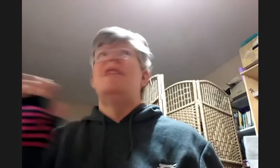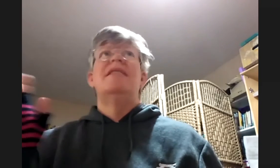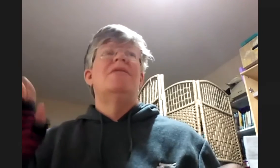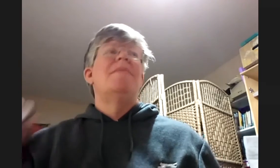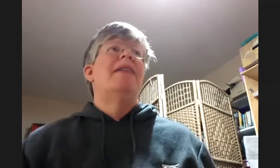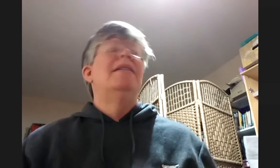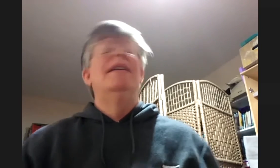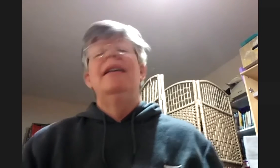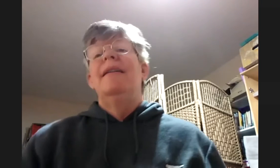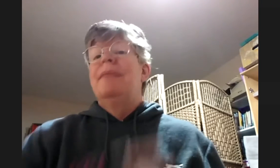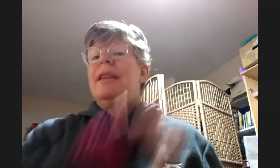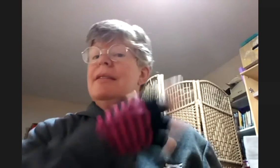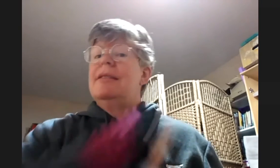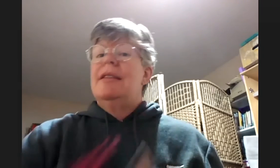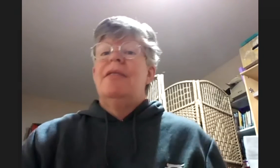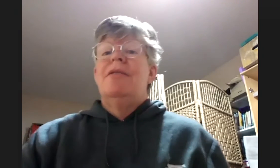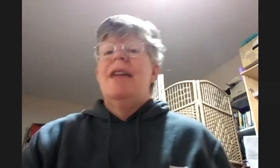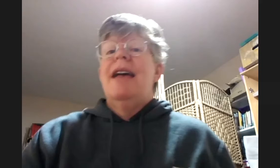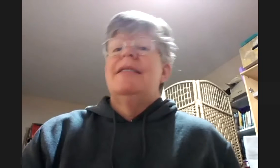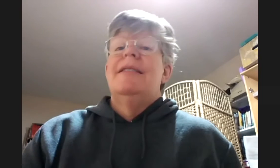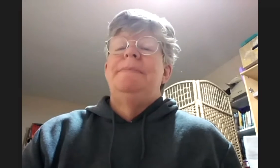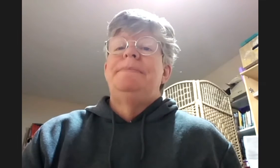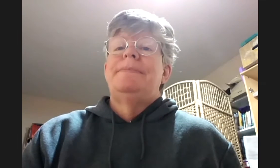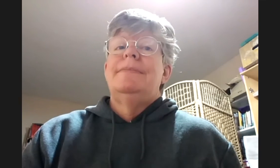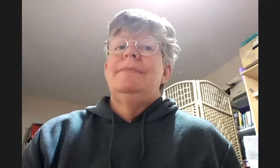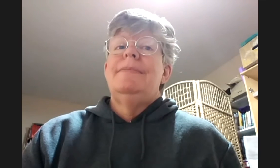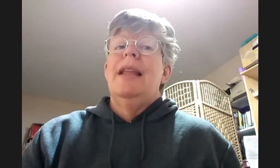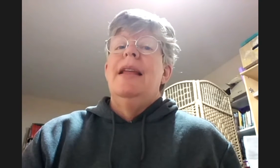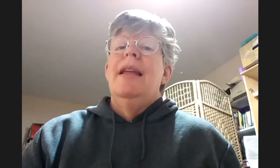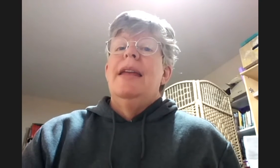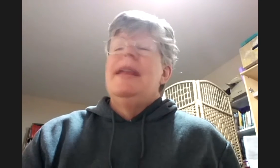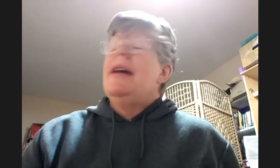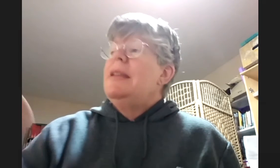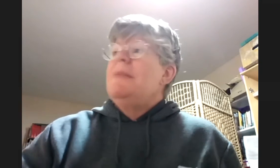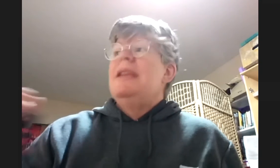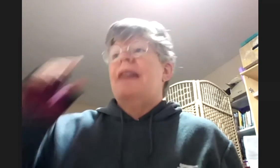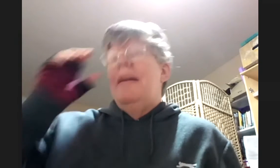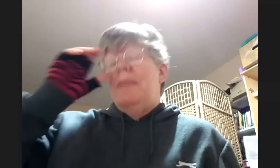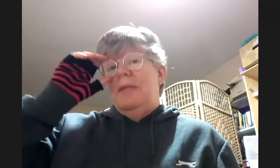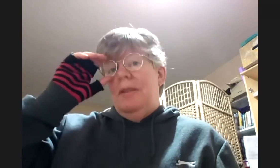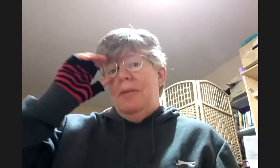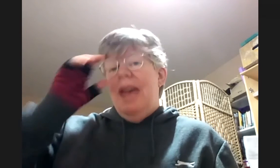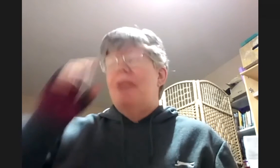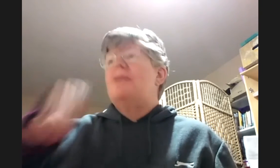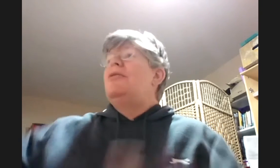frustrated about? To sit on her nest. Now, in the meantime, those two hares had run